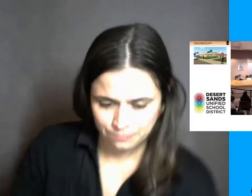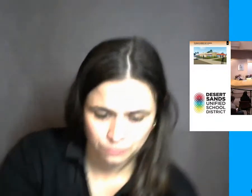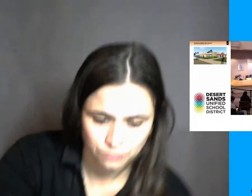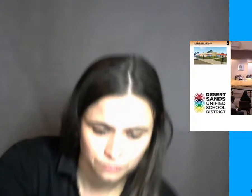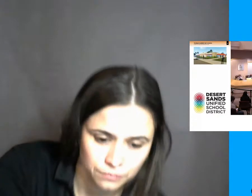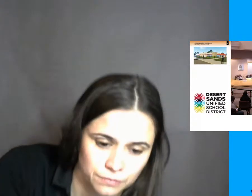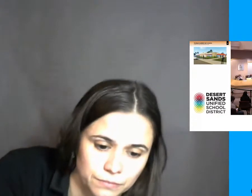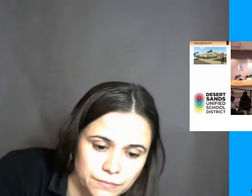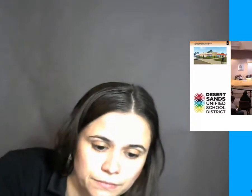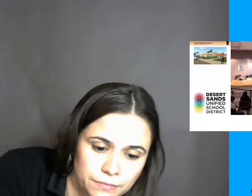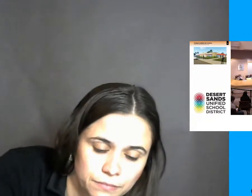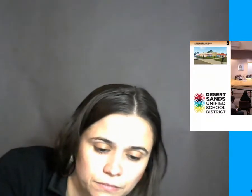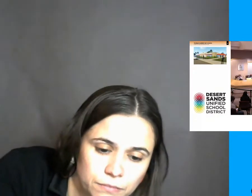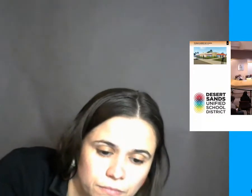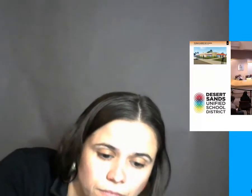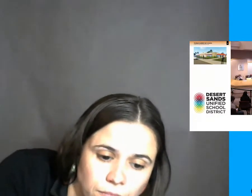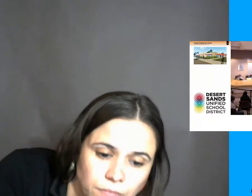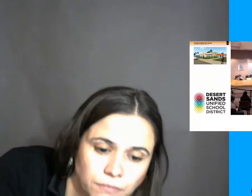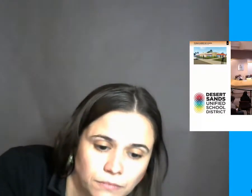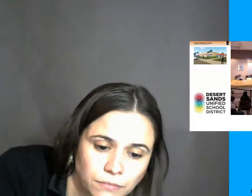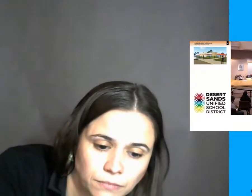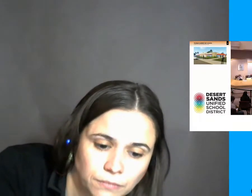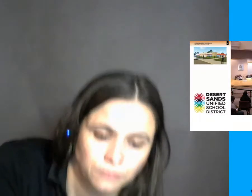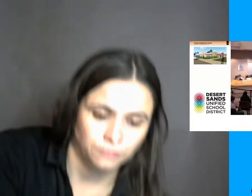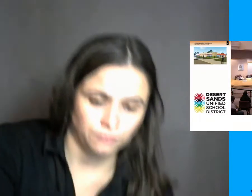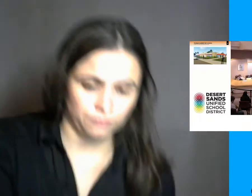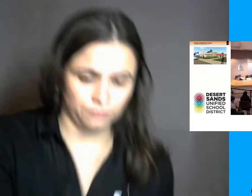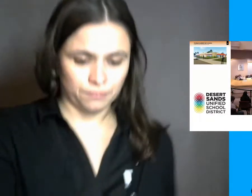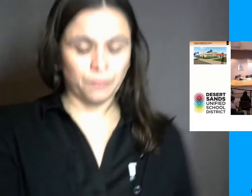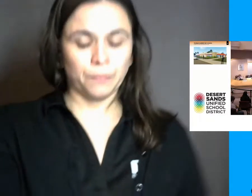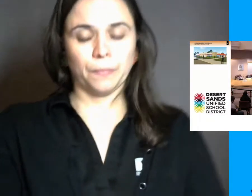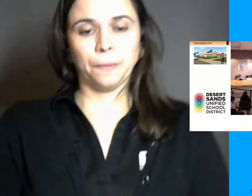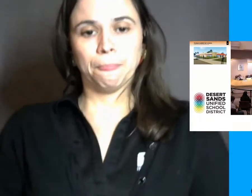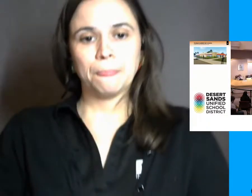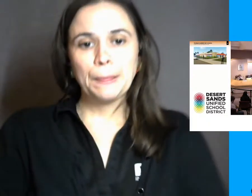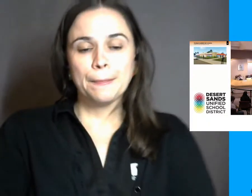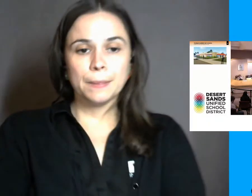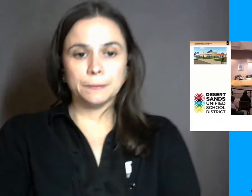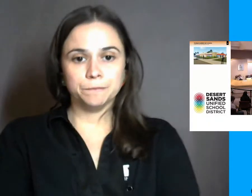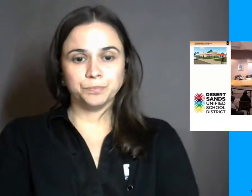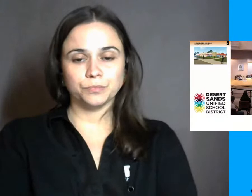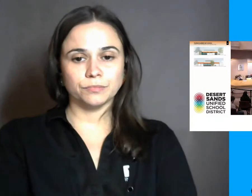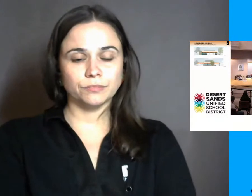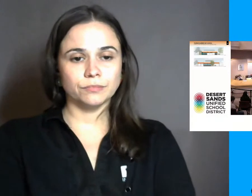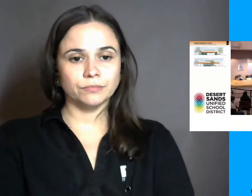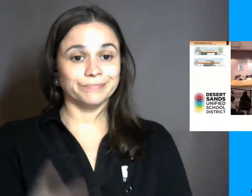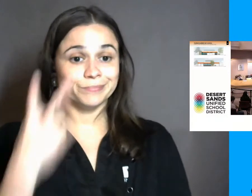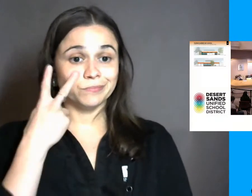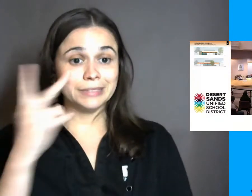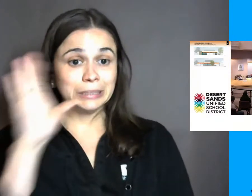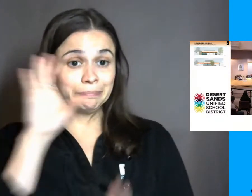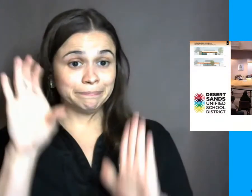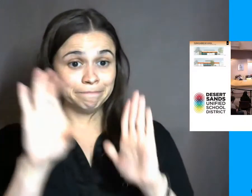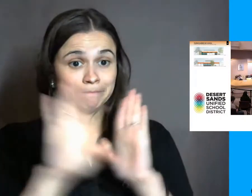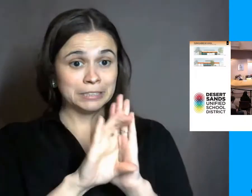Everybody will walk to the east and enter into the main campus as those arrows indicated on the previous slide. Here's some perspectives